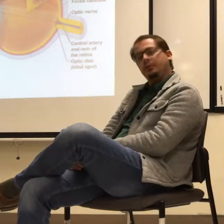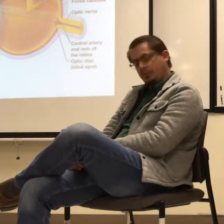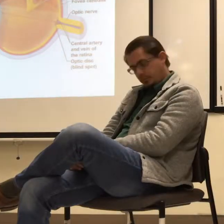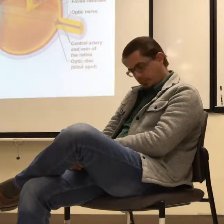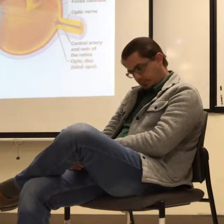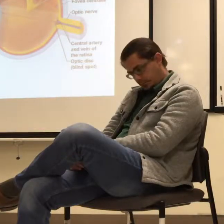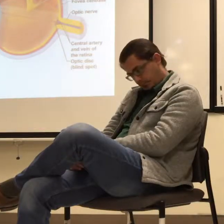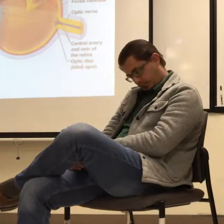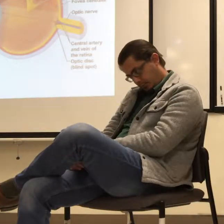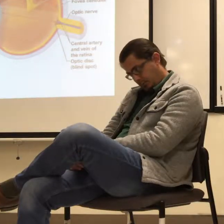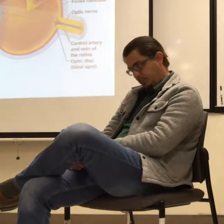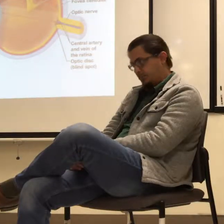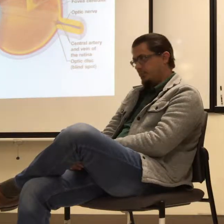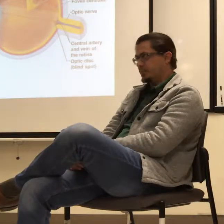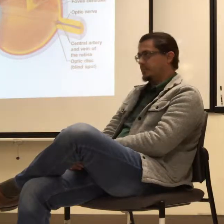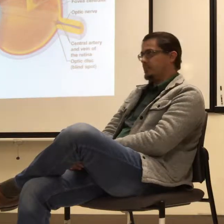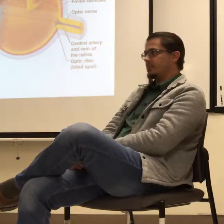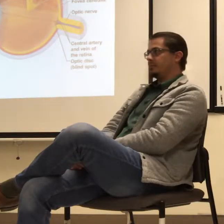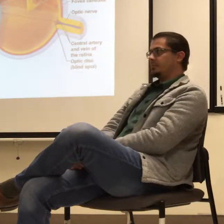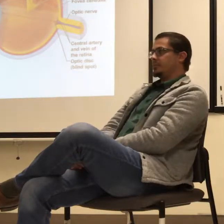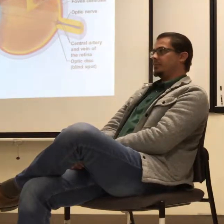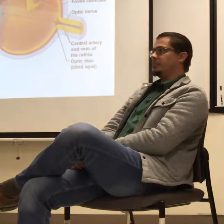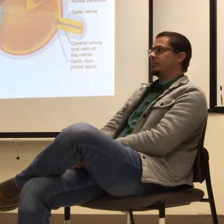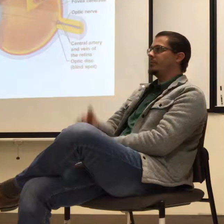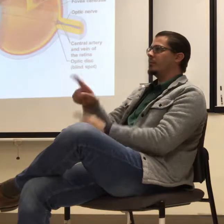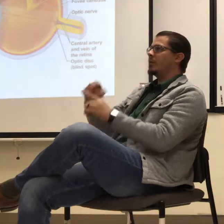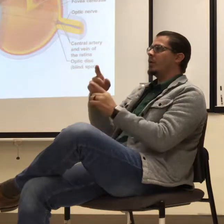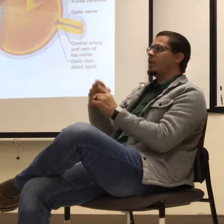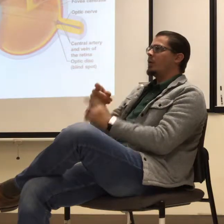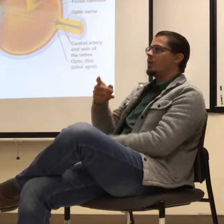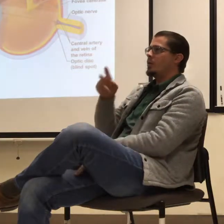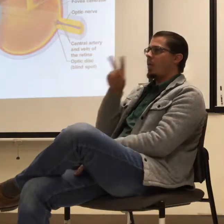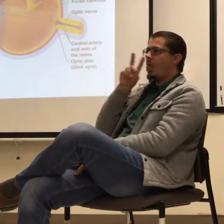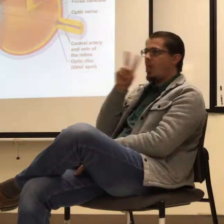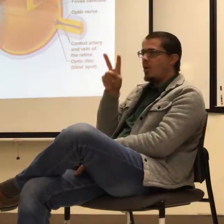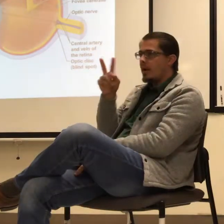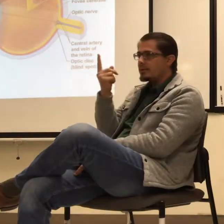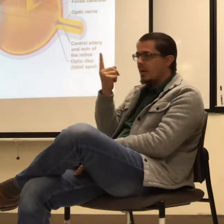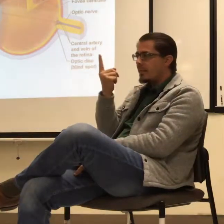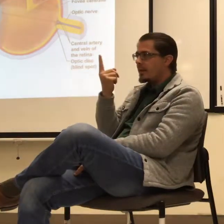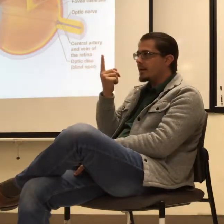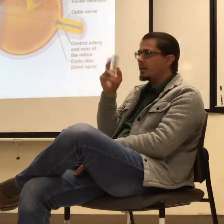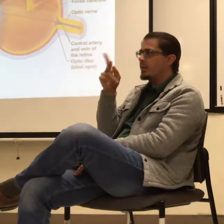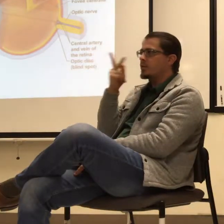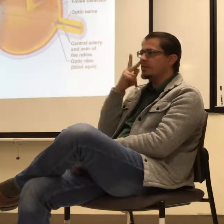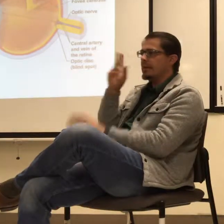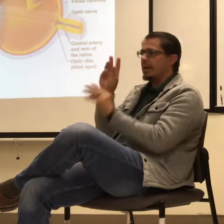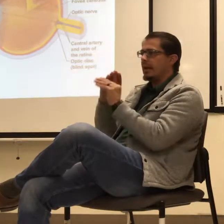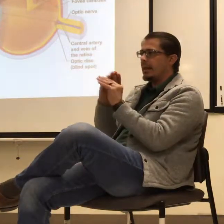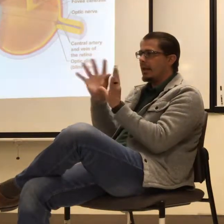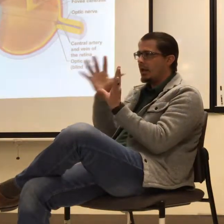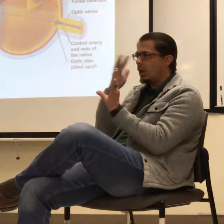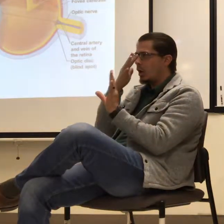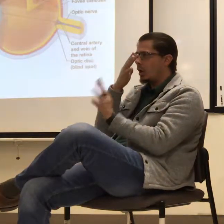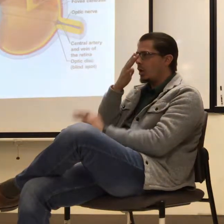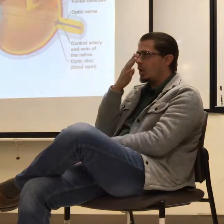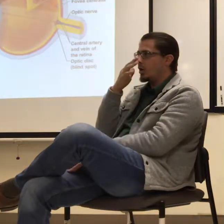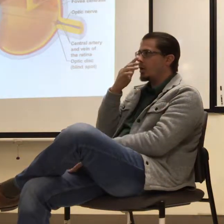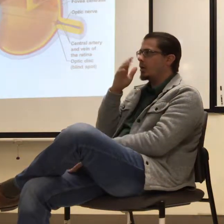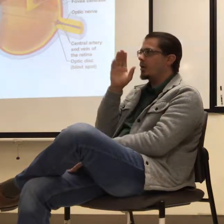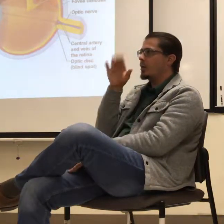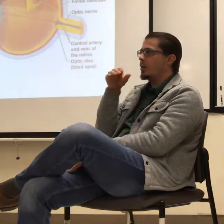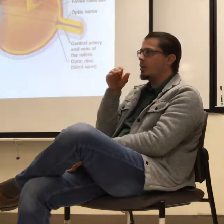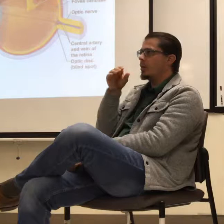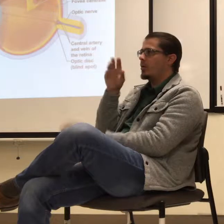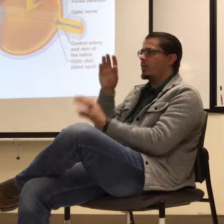Okay. So when you look at anything, look at someone, look at any object, when you see it clearly, it's